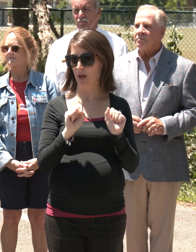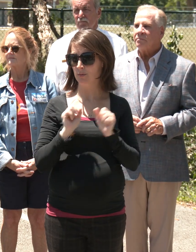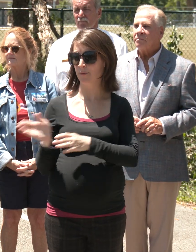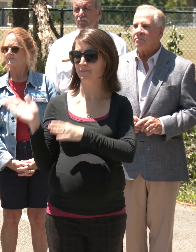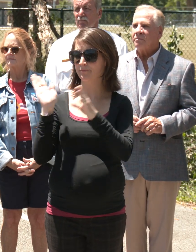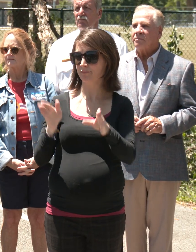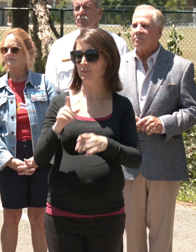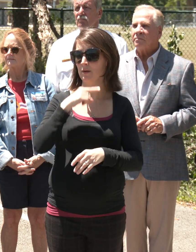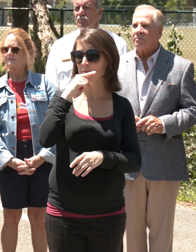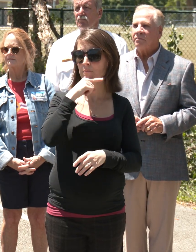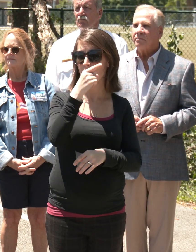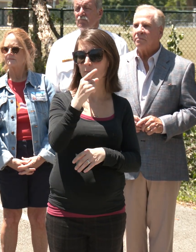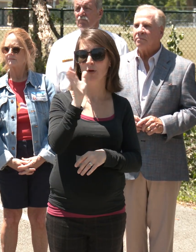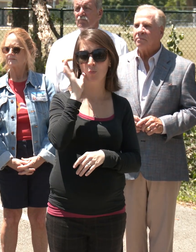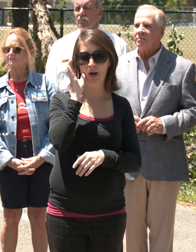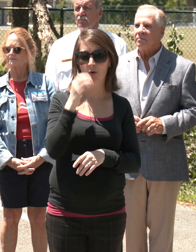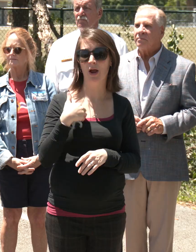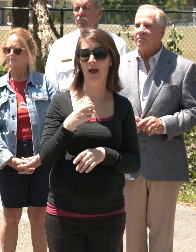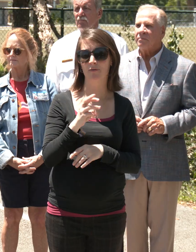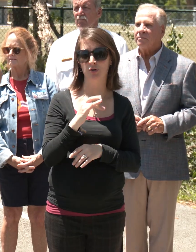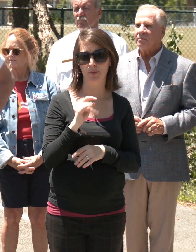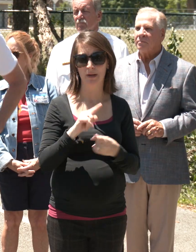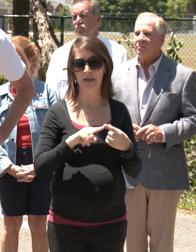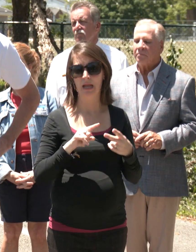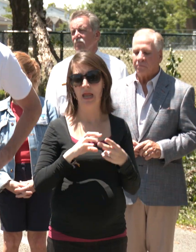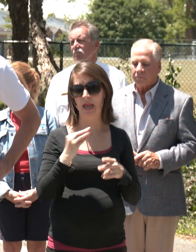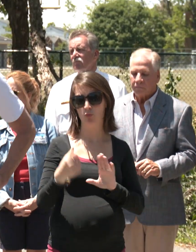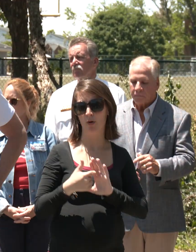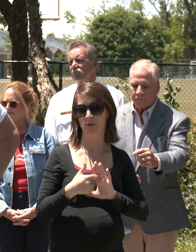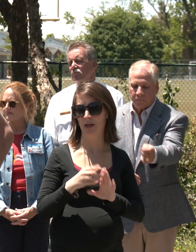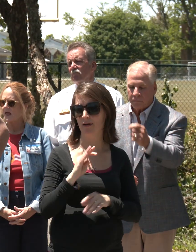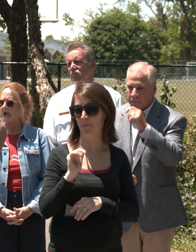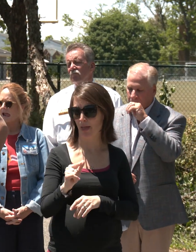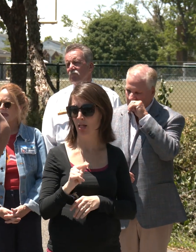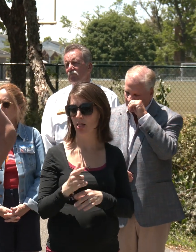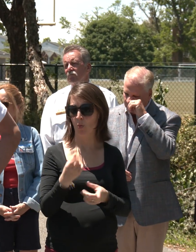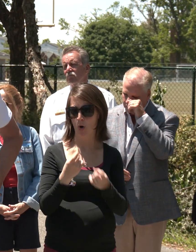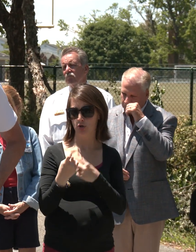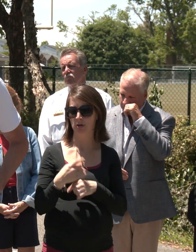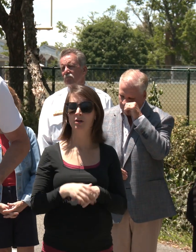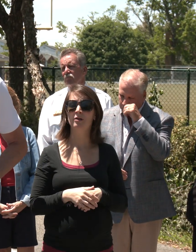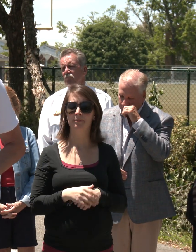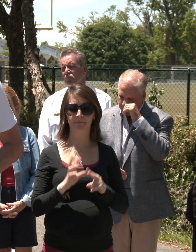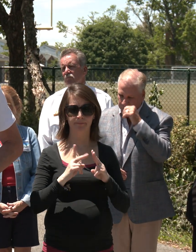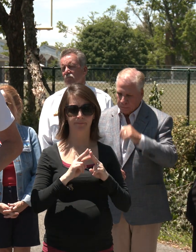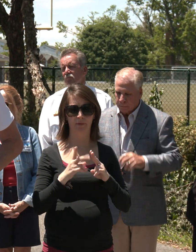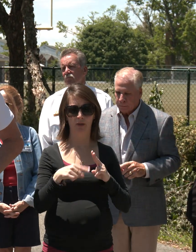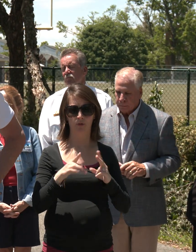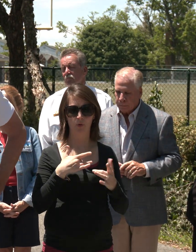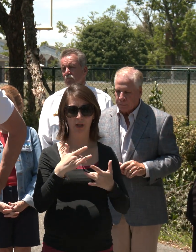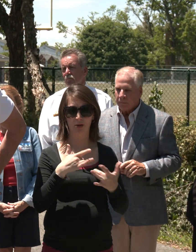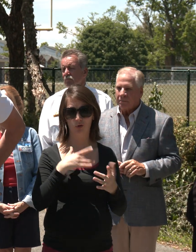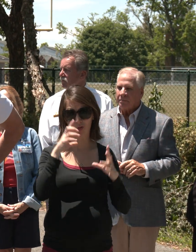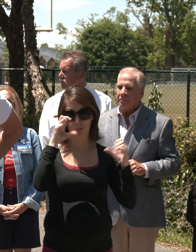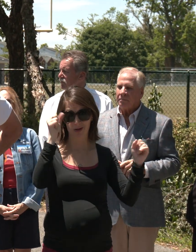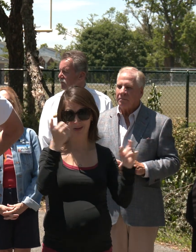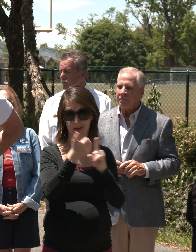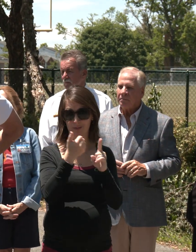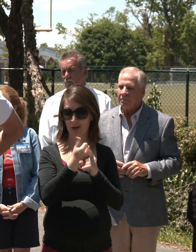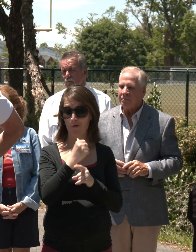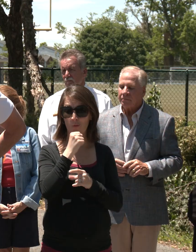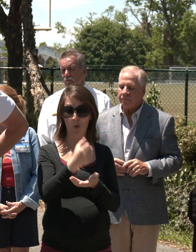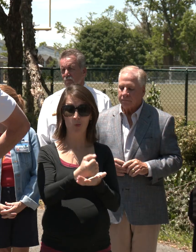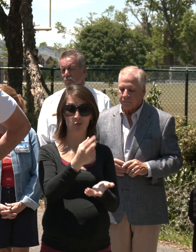you, and I have a question for Senator Schmidt and Representative Bell. Are either of you concerned that the president won't grant this